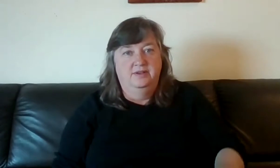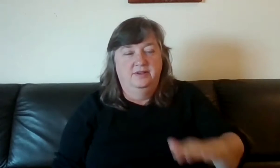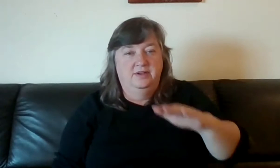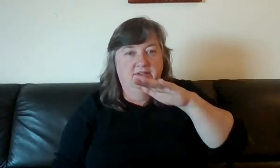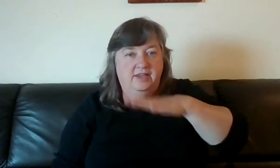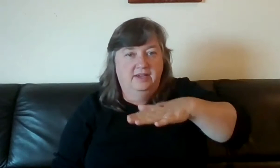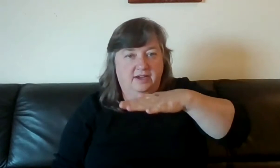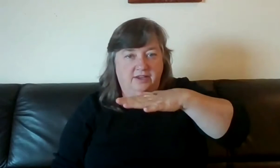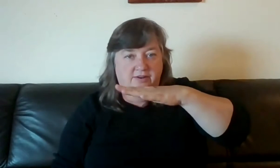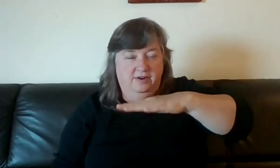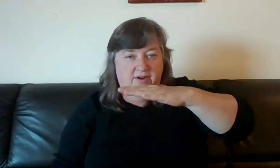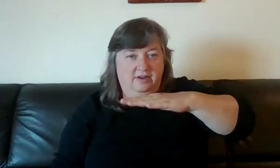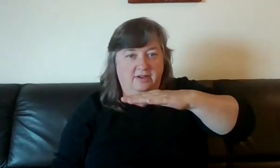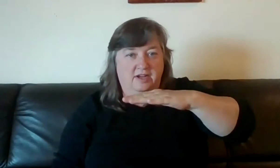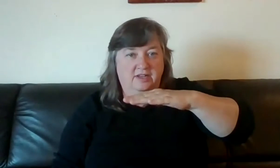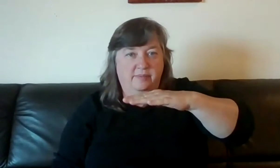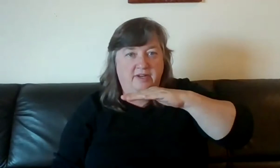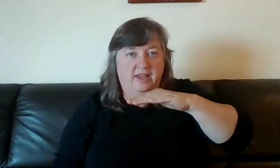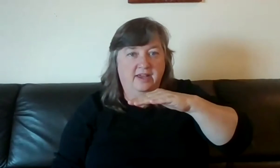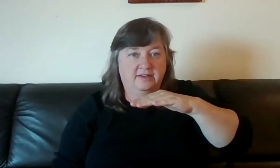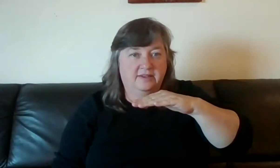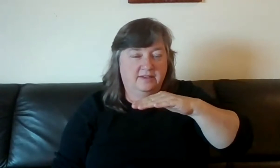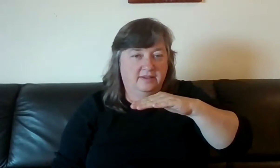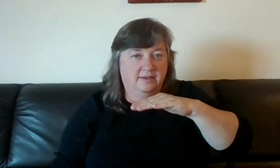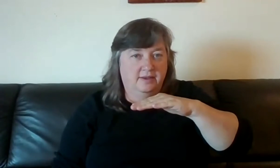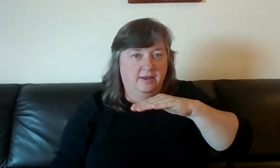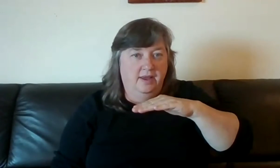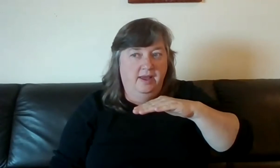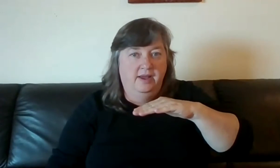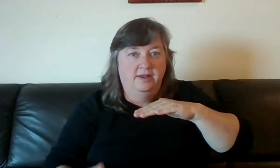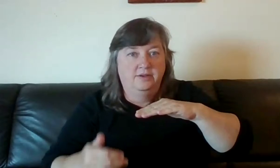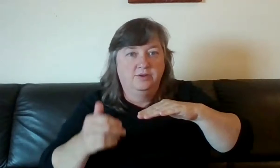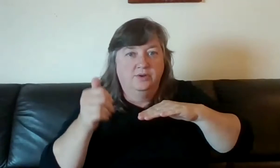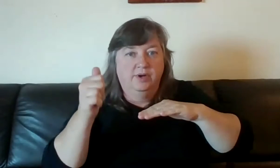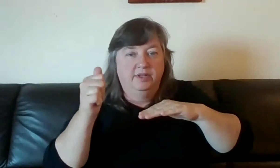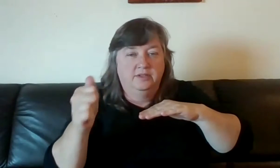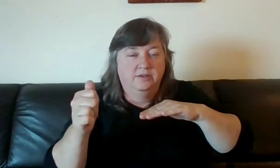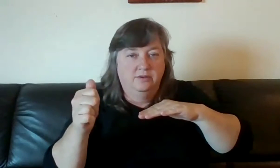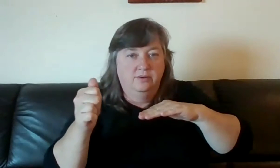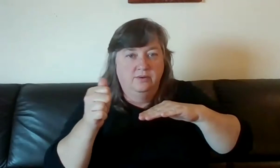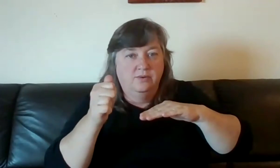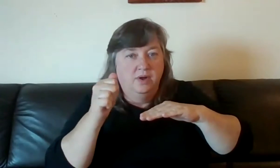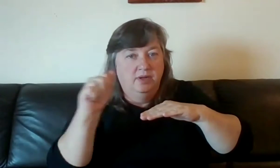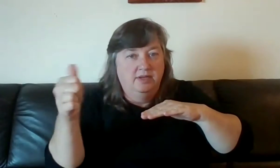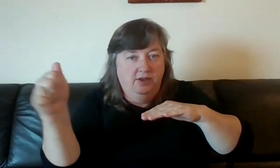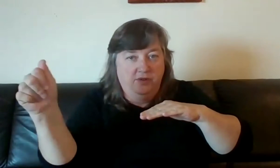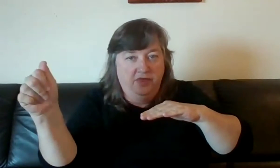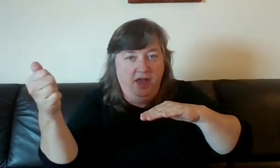You're going to take your non-dominant hand and you're going to take your